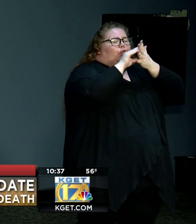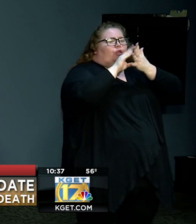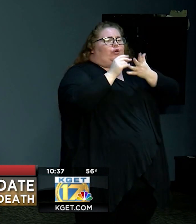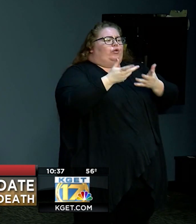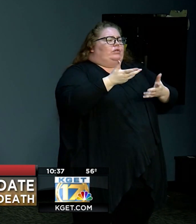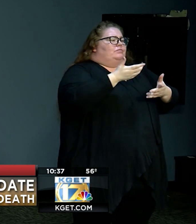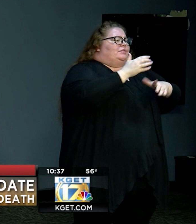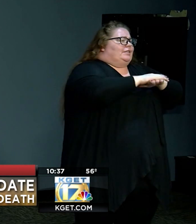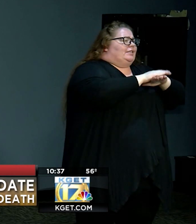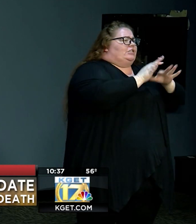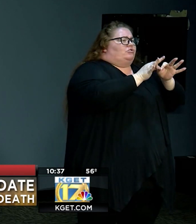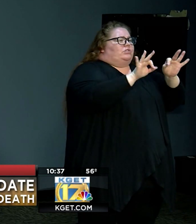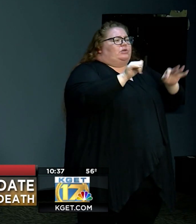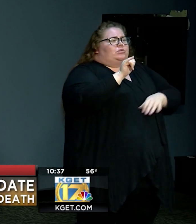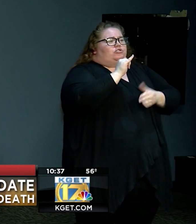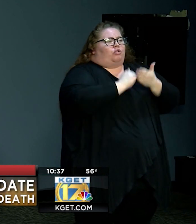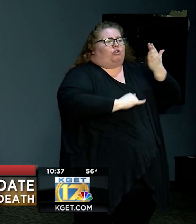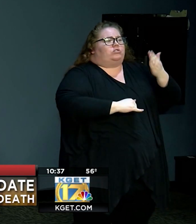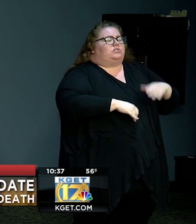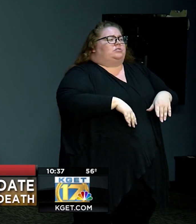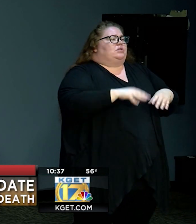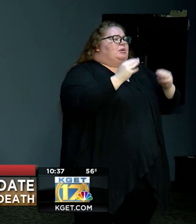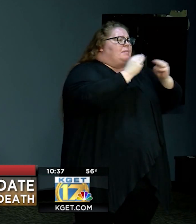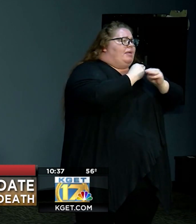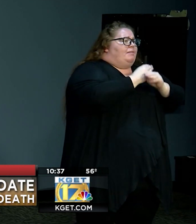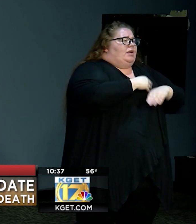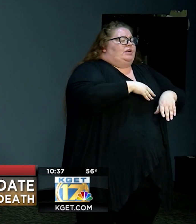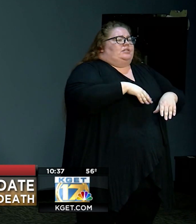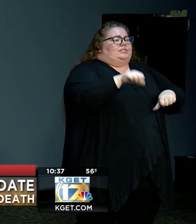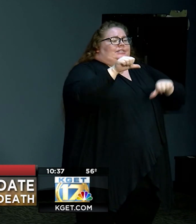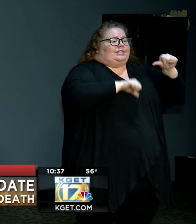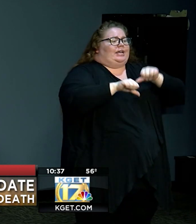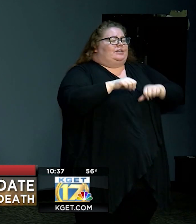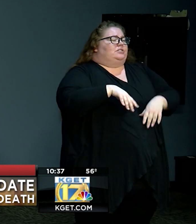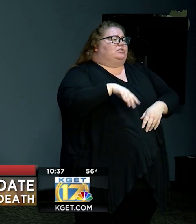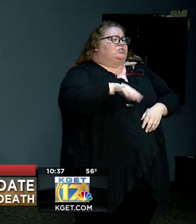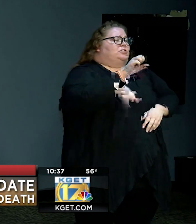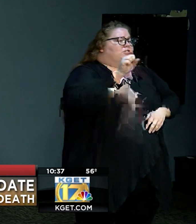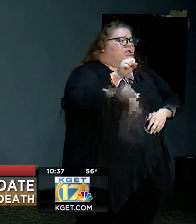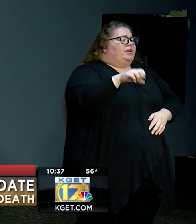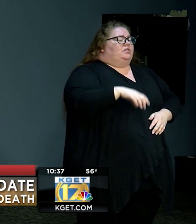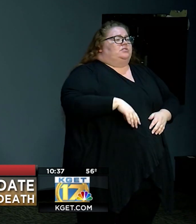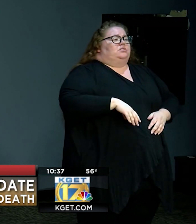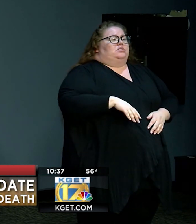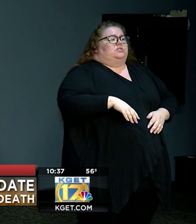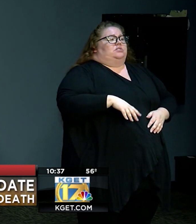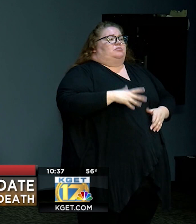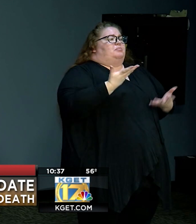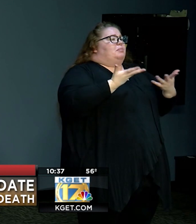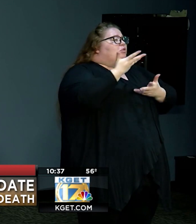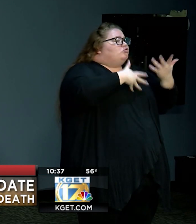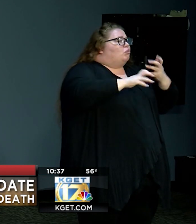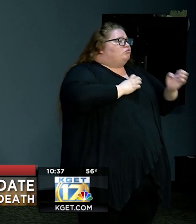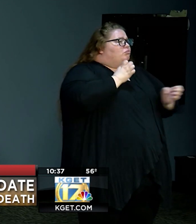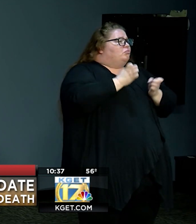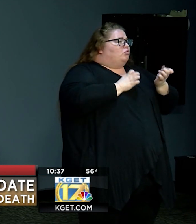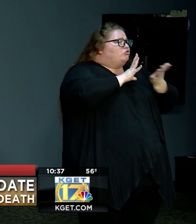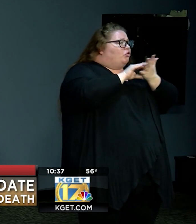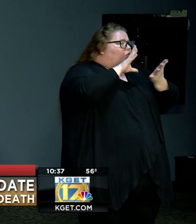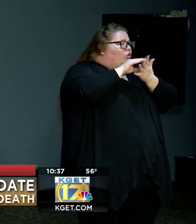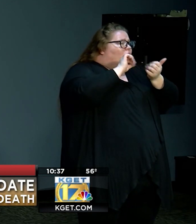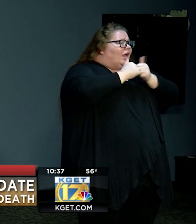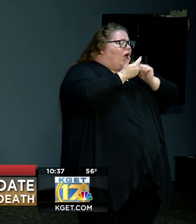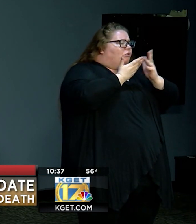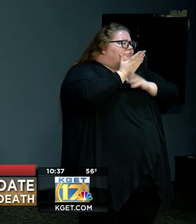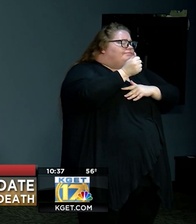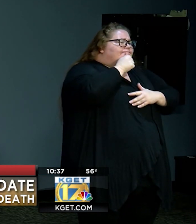arts, mathematics, science, social sciences, as well as social emotional learning to help people get through